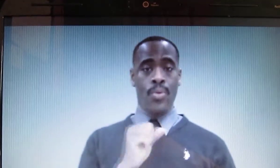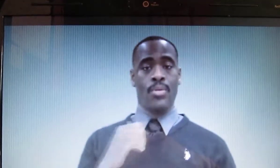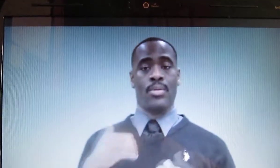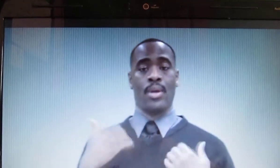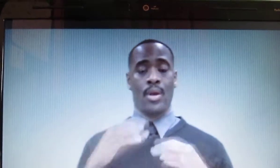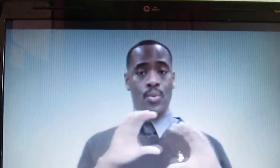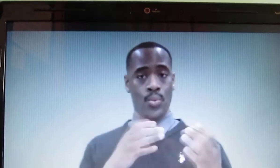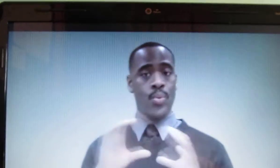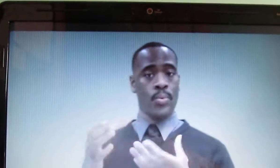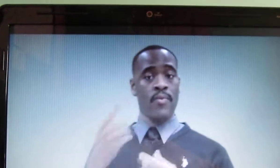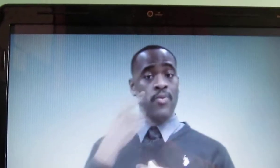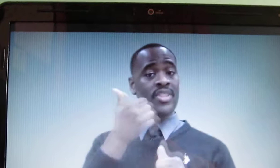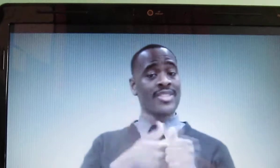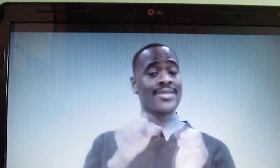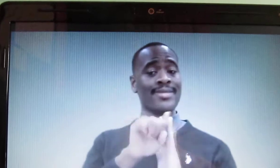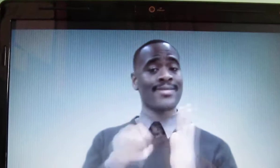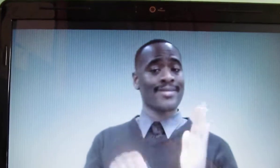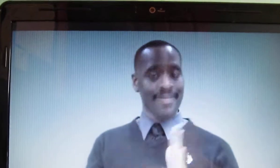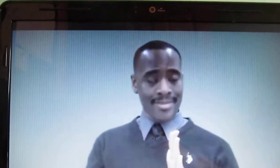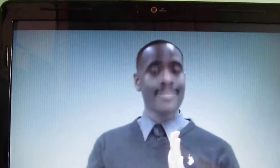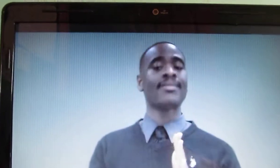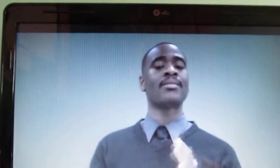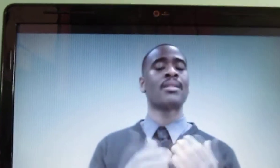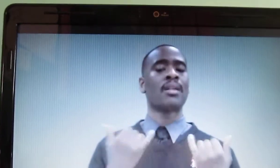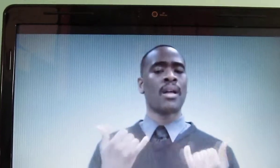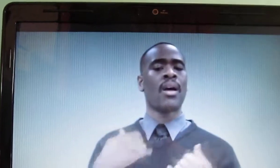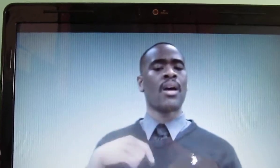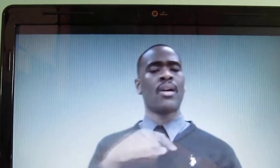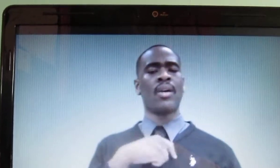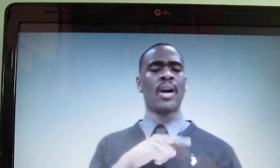Now, we set up the two groups in each state,